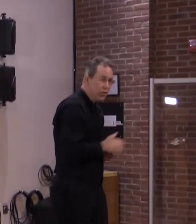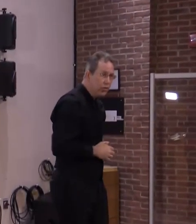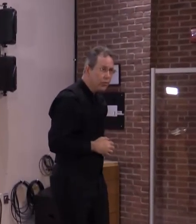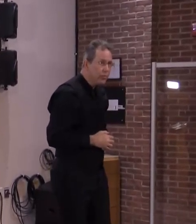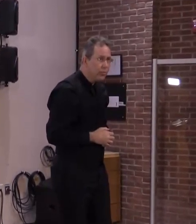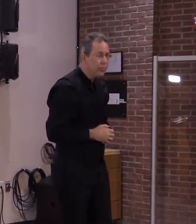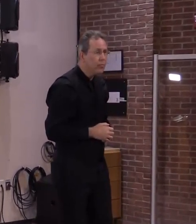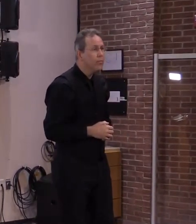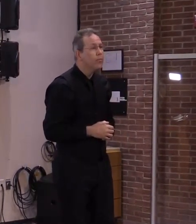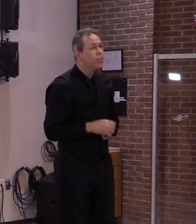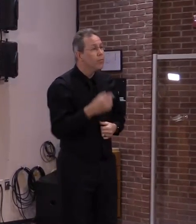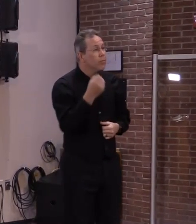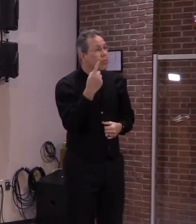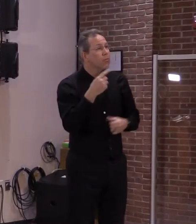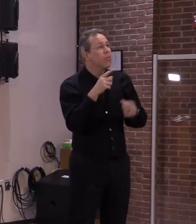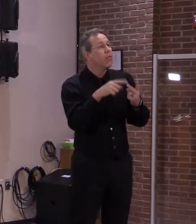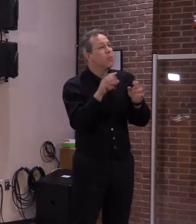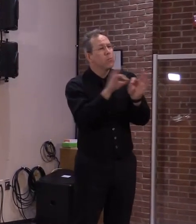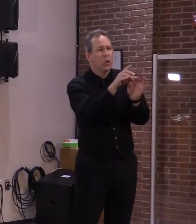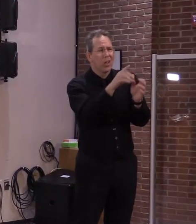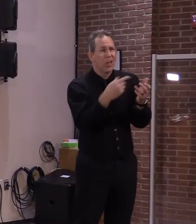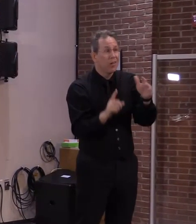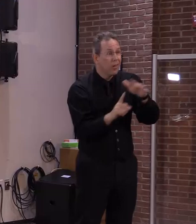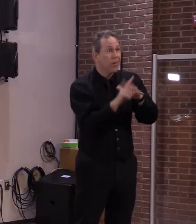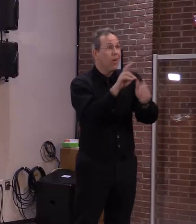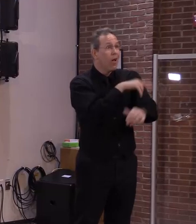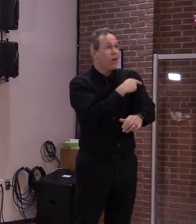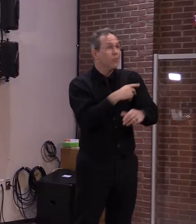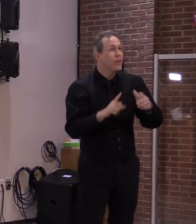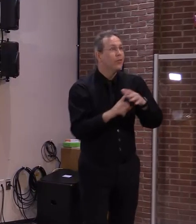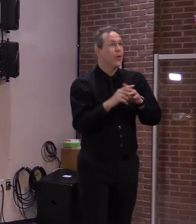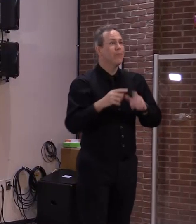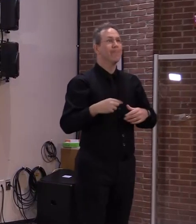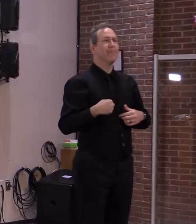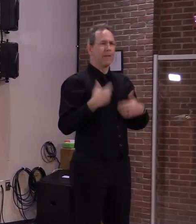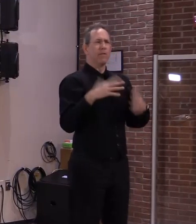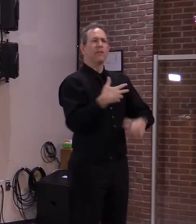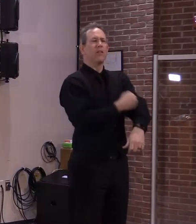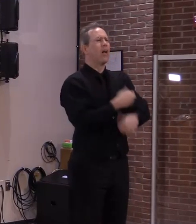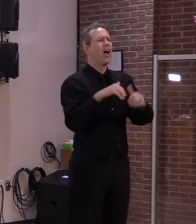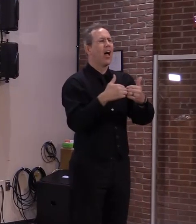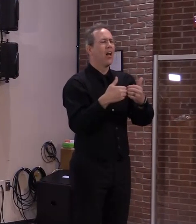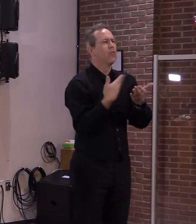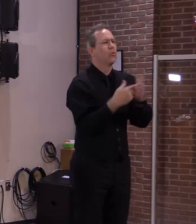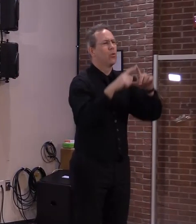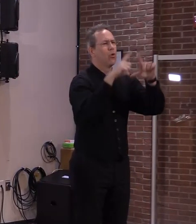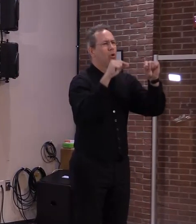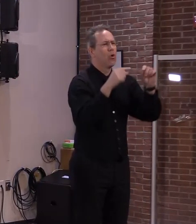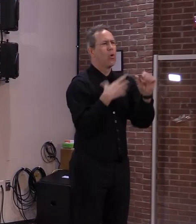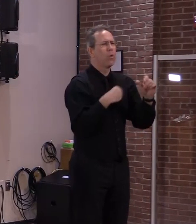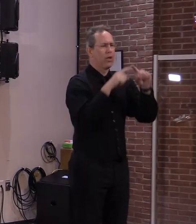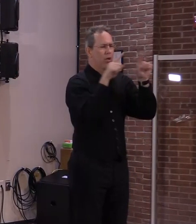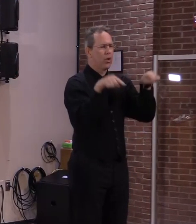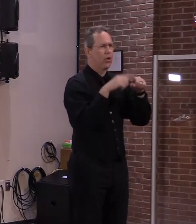need to present evidence of vaccination, which includes the COVID-19 vaccination card provided to